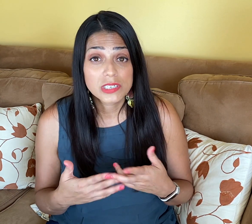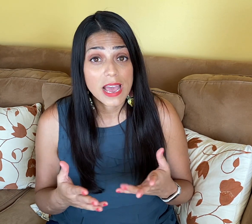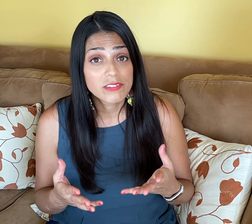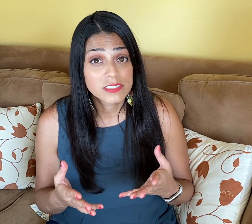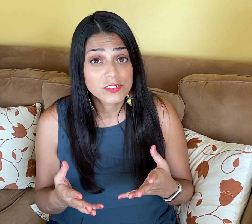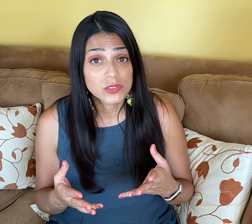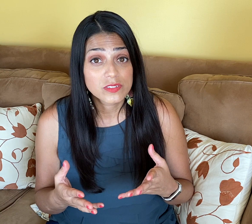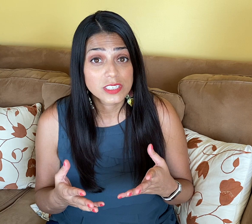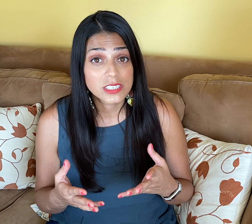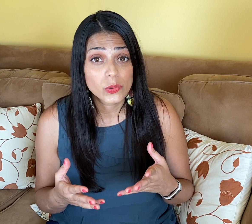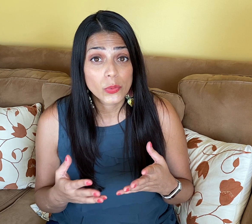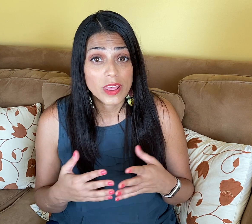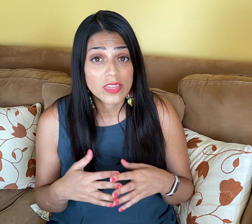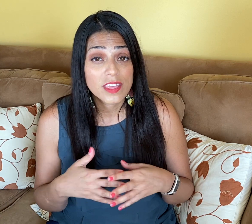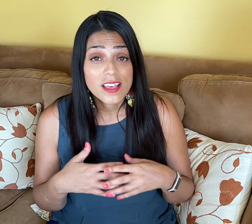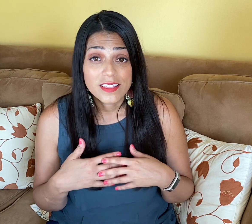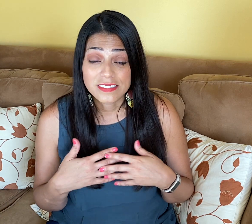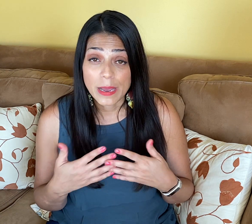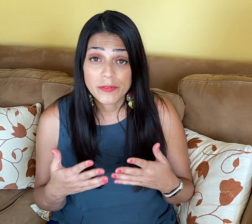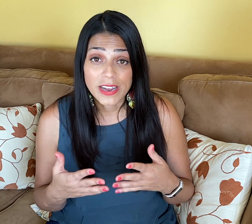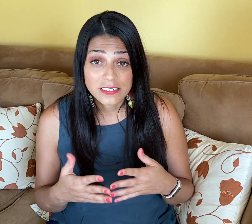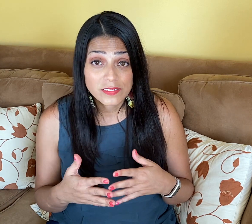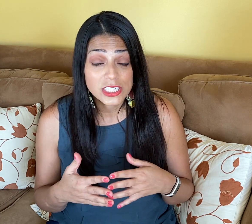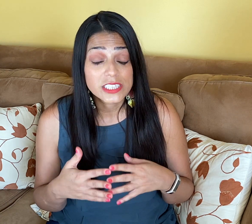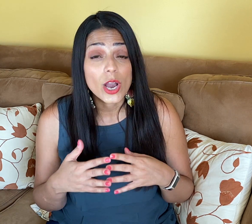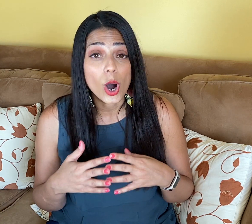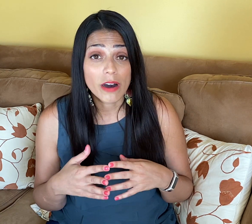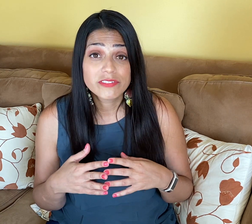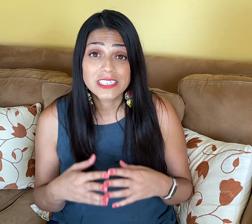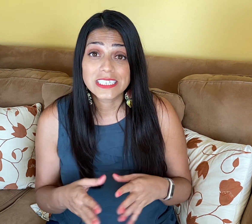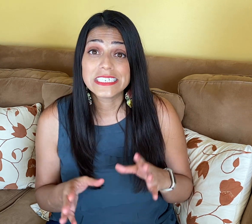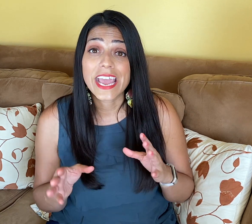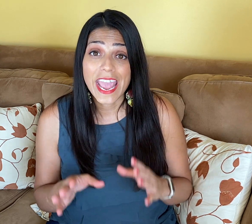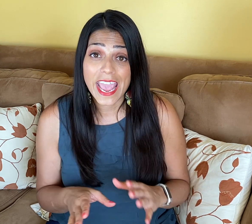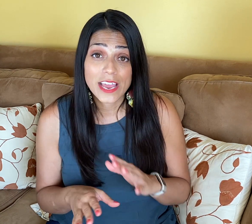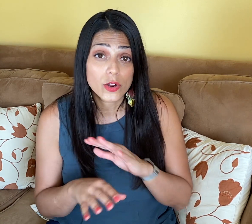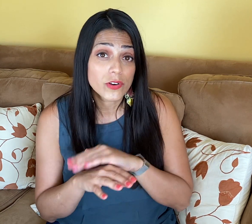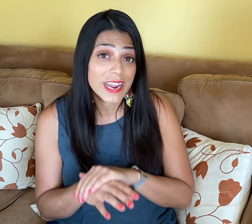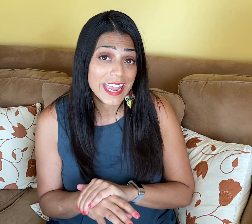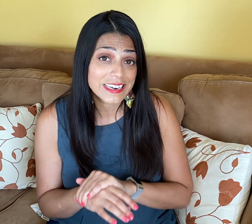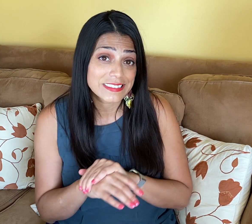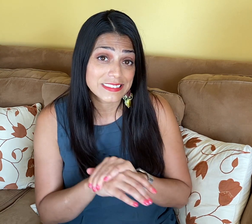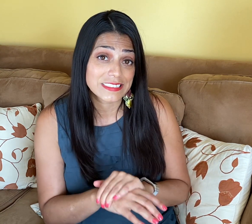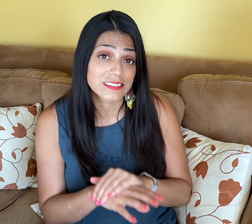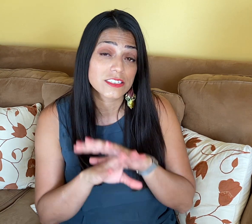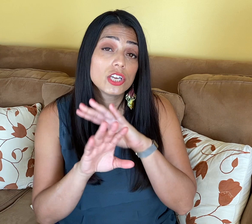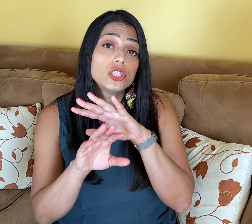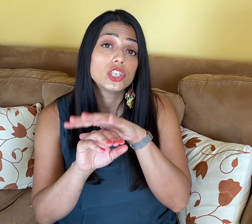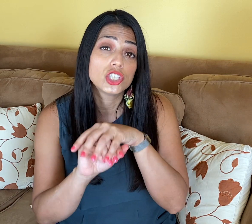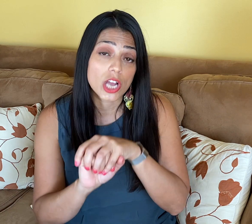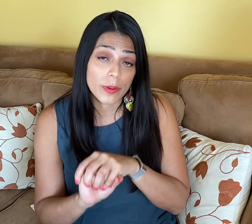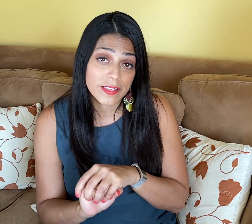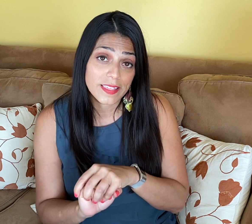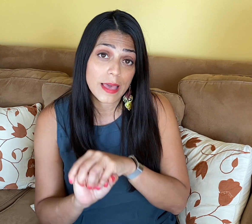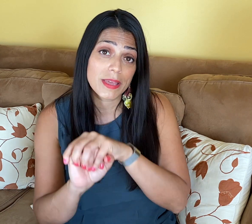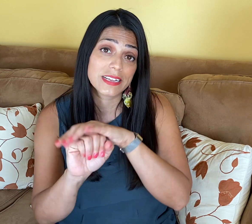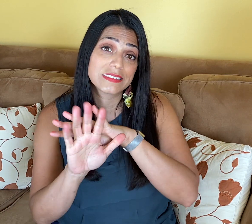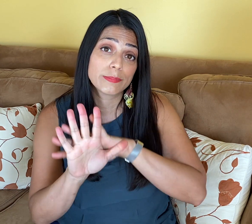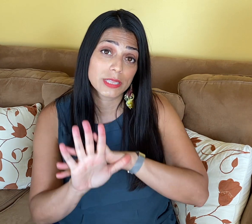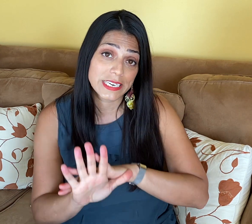have a difficulty with this type of activity, they often need hand over hand assist, showing them and explaining